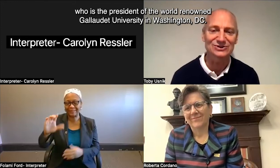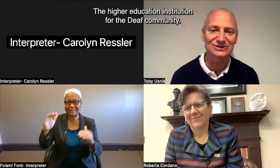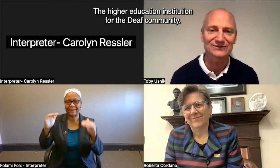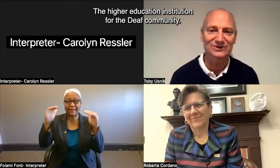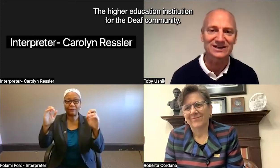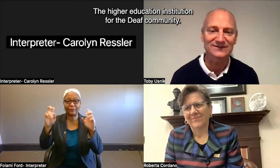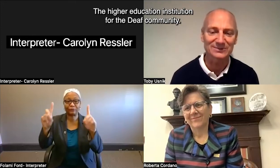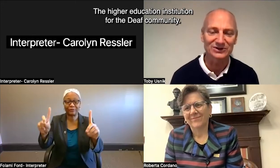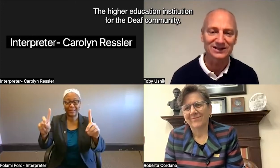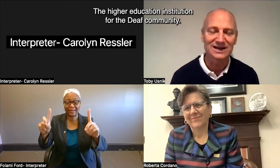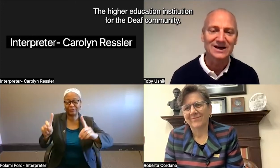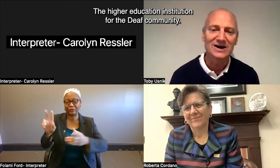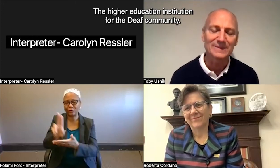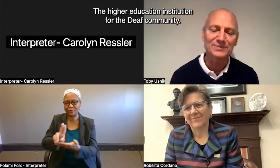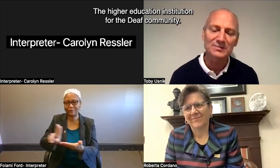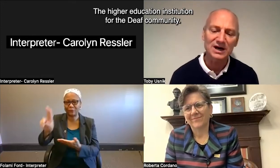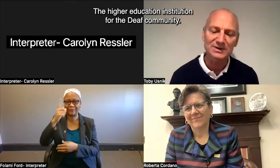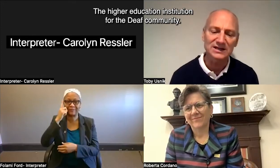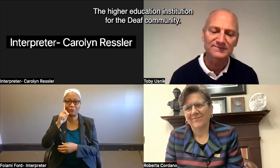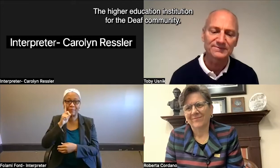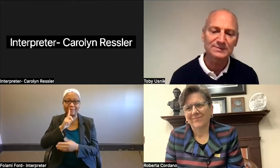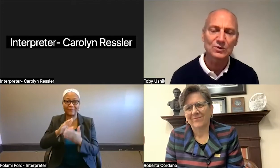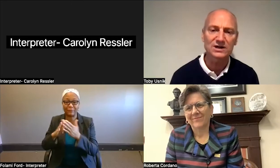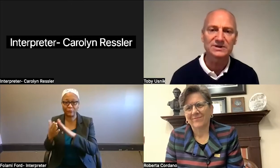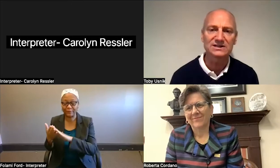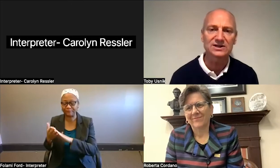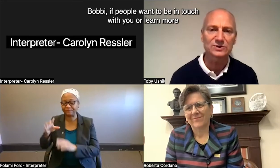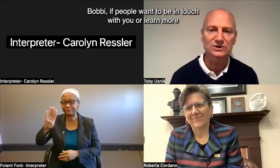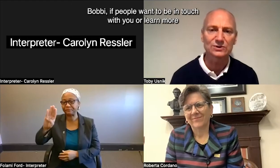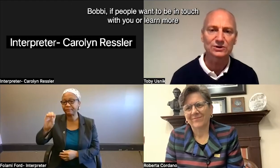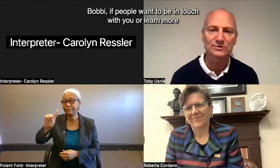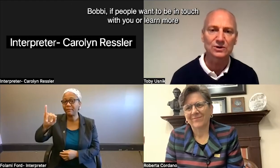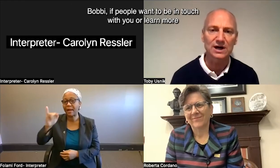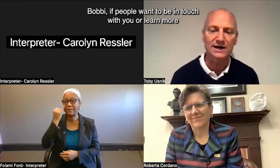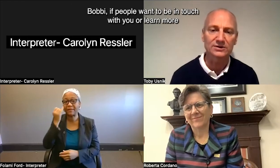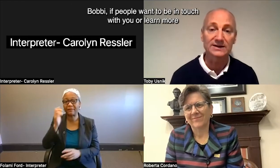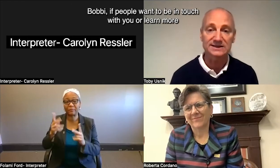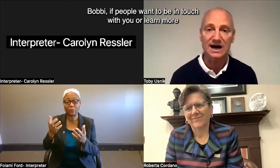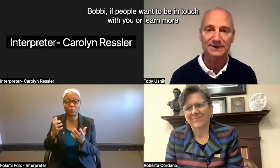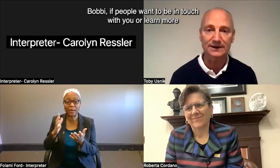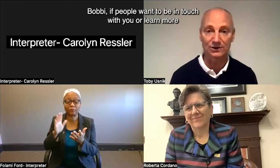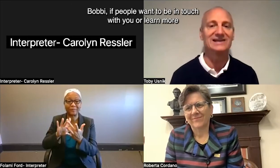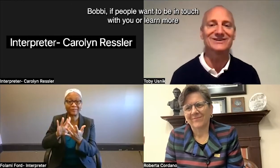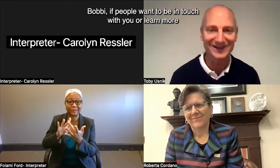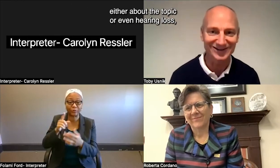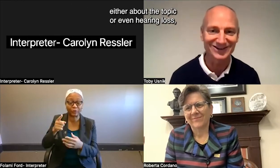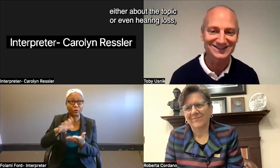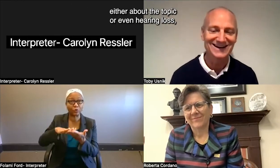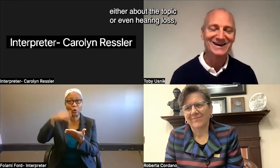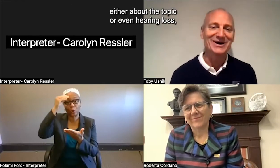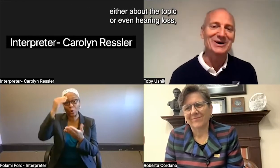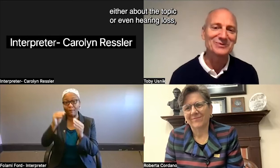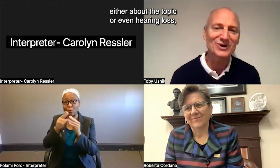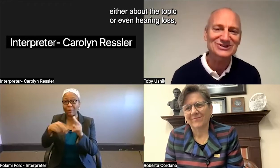institution for the deaf community. Bobby, if people want to be in touch with you or learn more either about the topic or even hearing